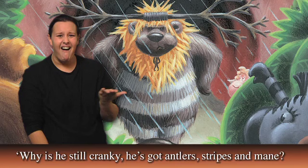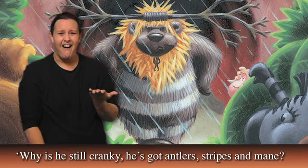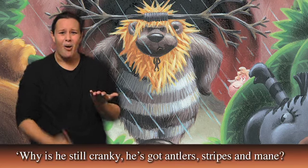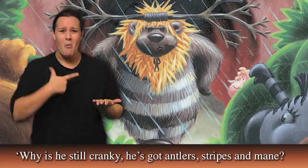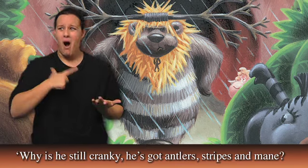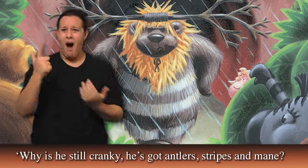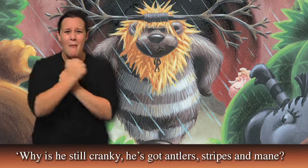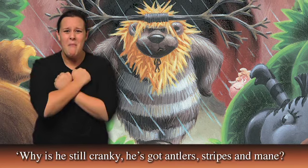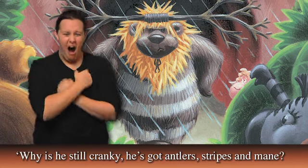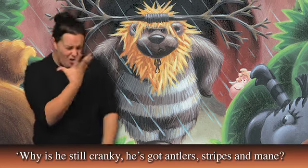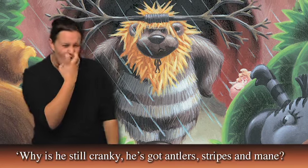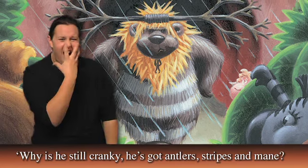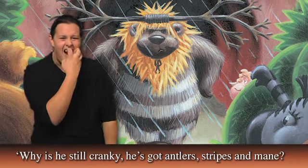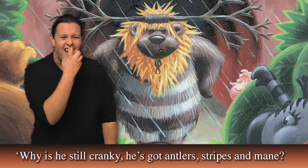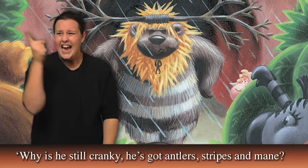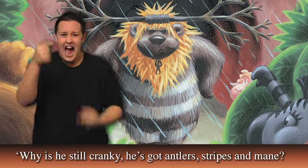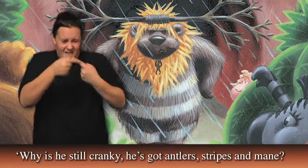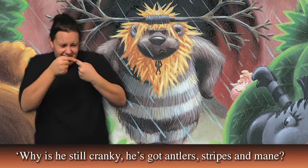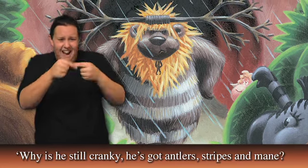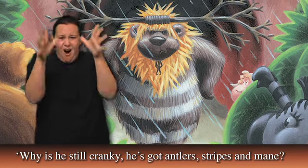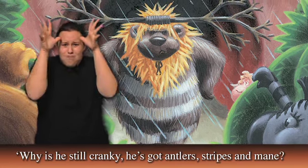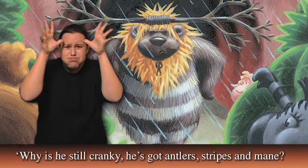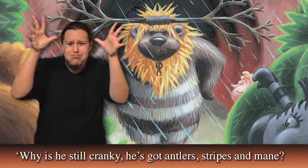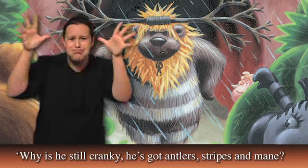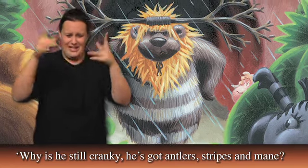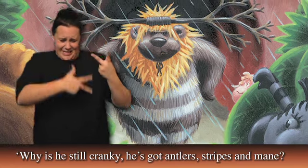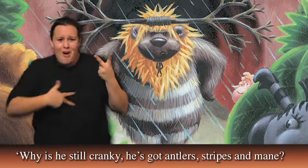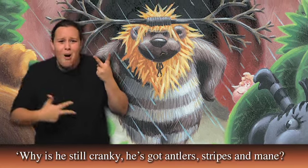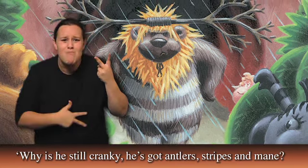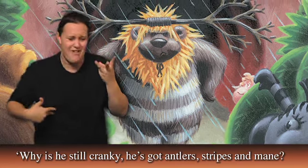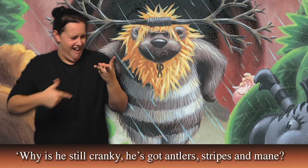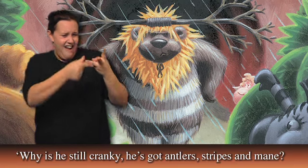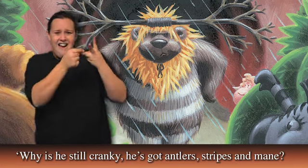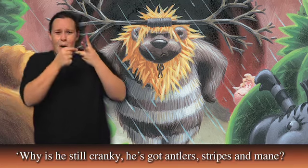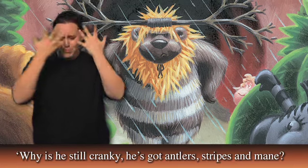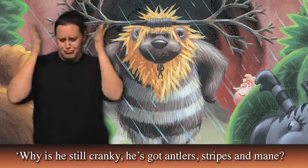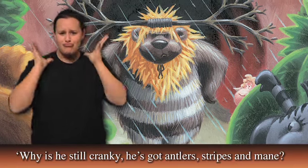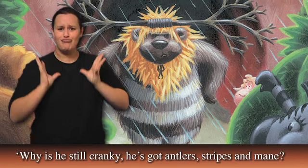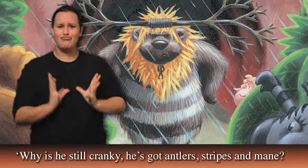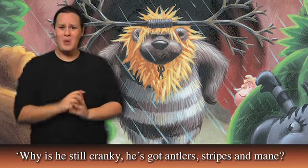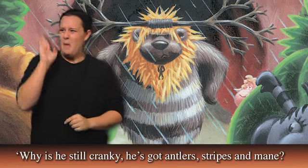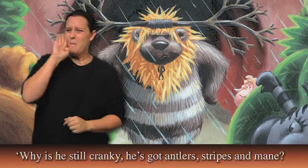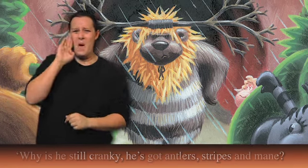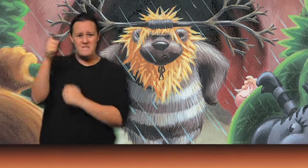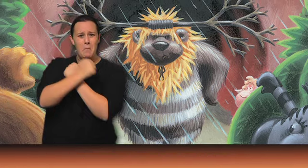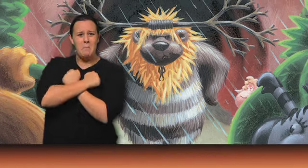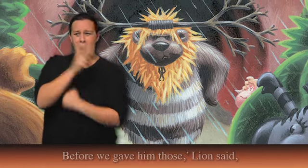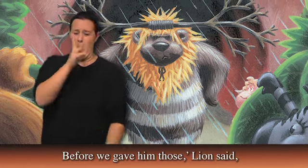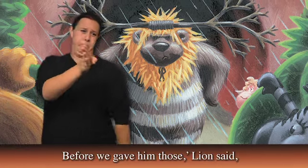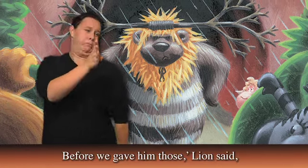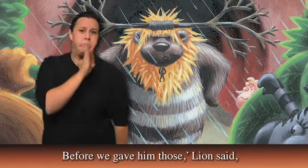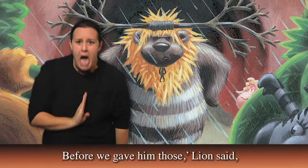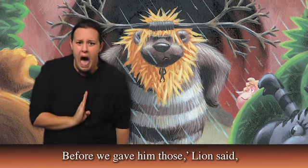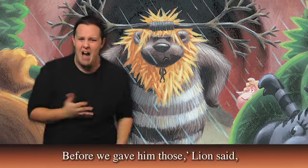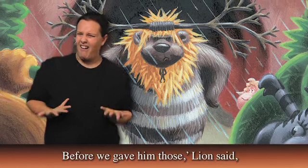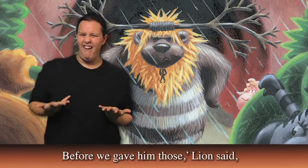why is he still cranky he's got antlers stripes and mane before